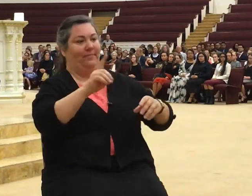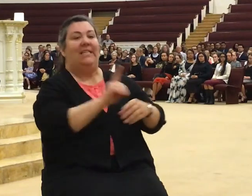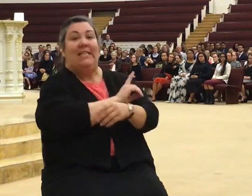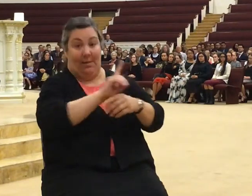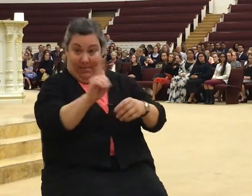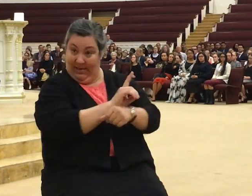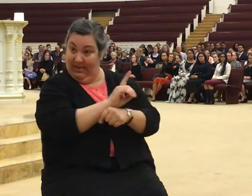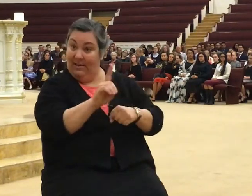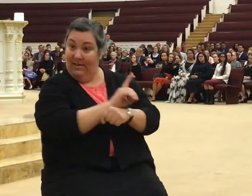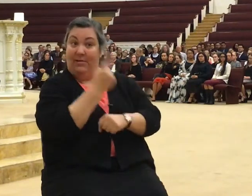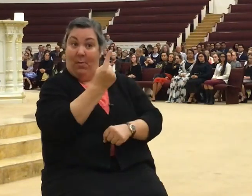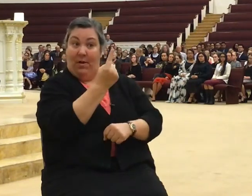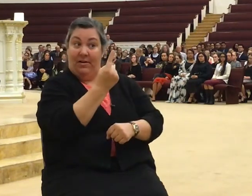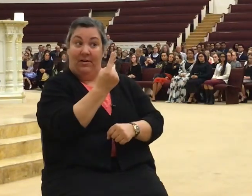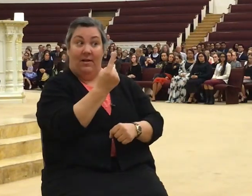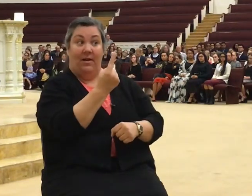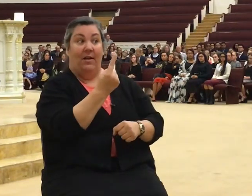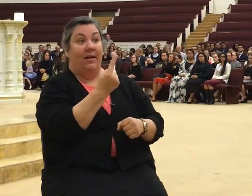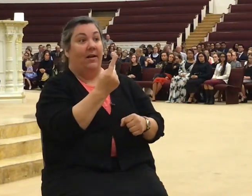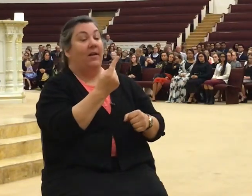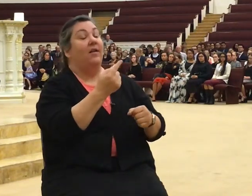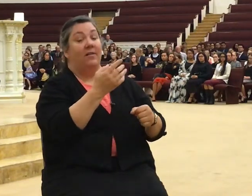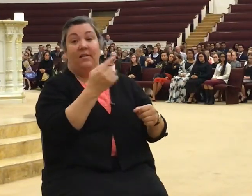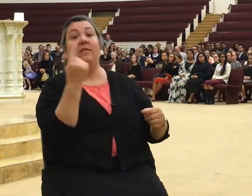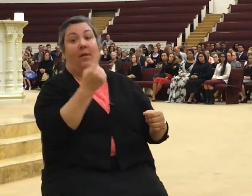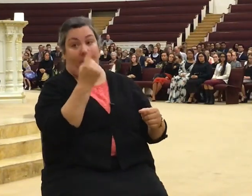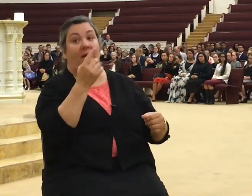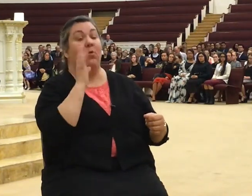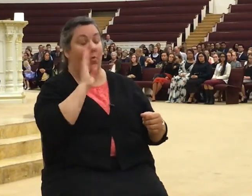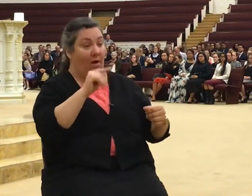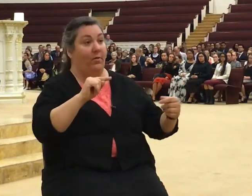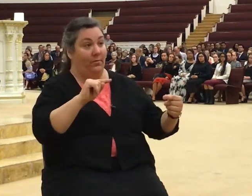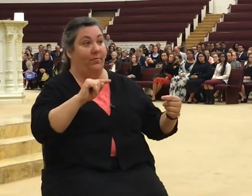there's fallout no matter what happens.